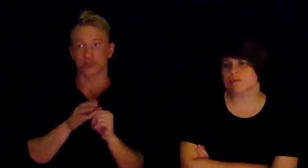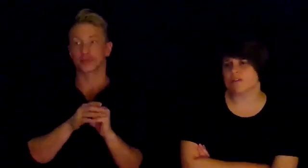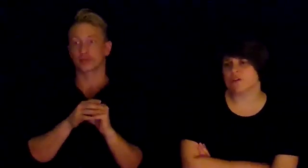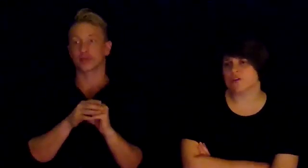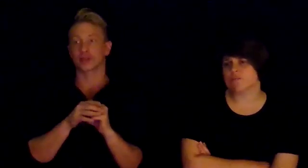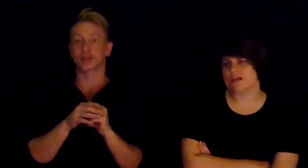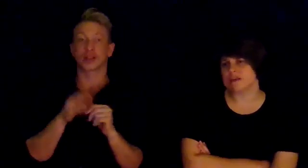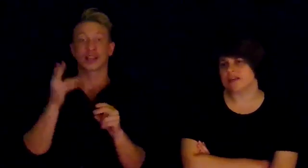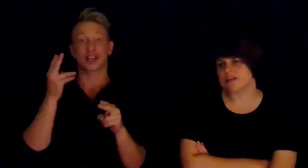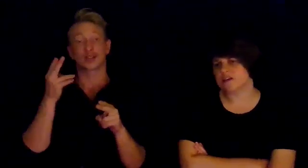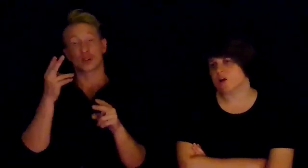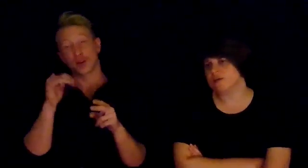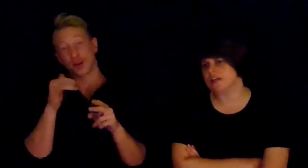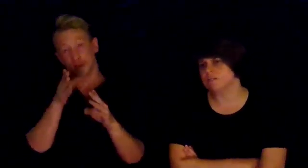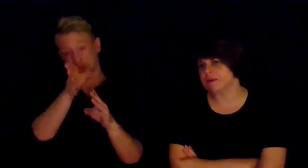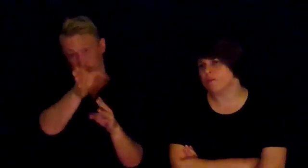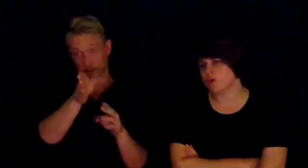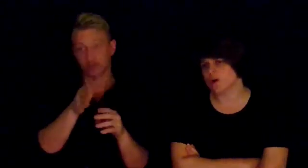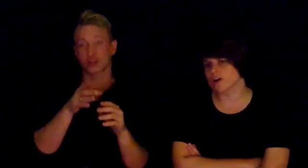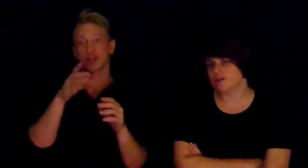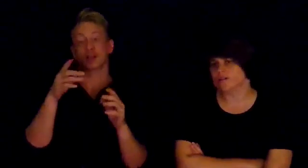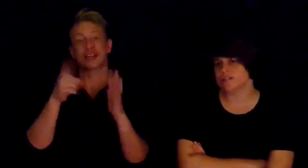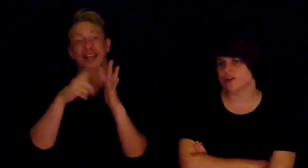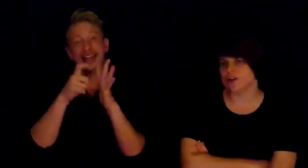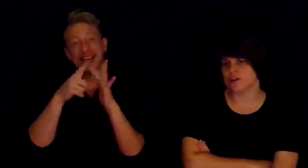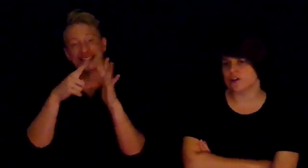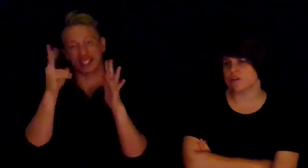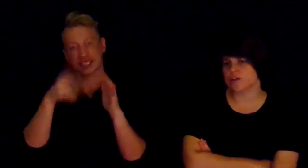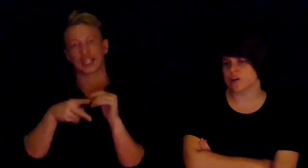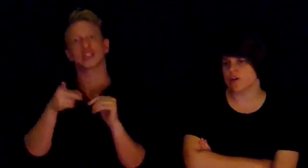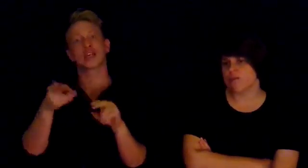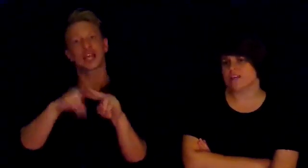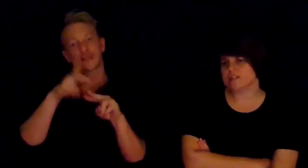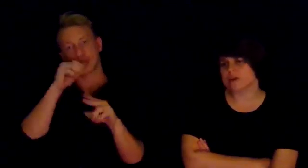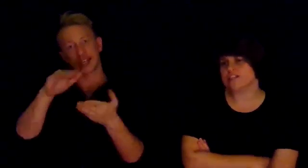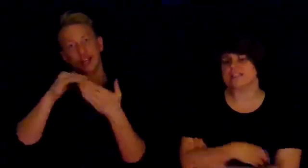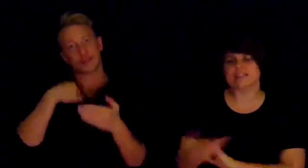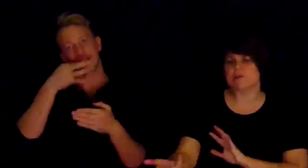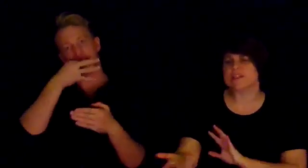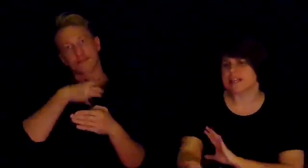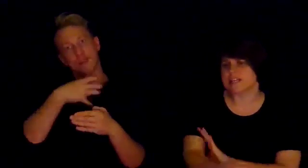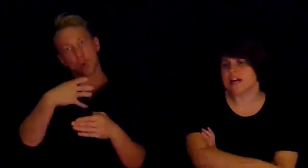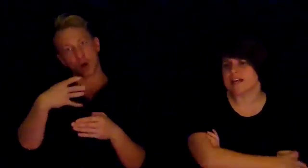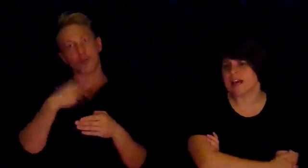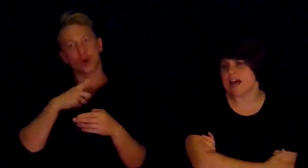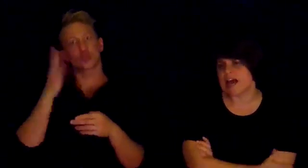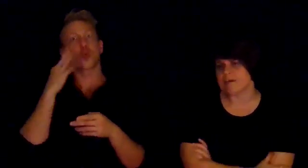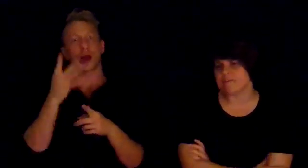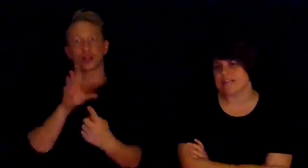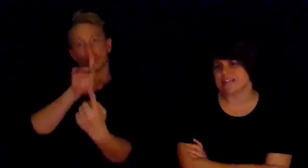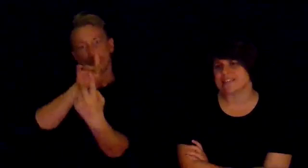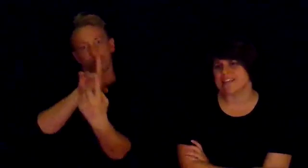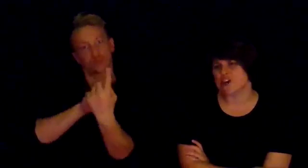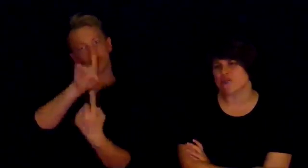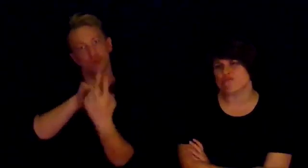So if you could maybe help me a little bit more to, because when you're sitting there with the